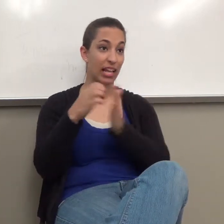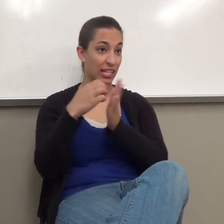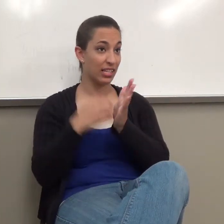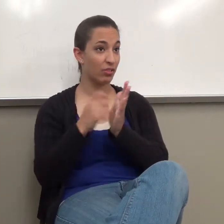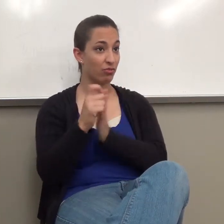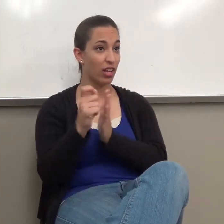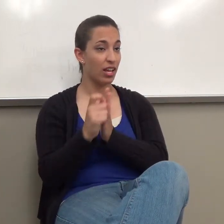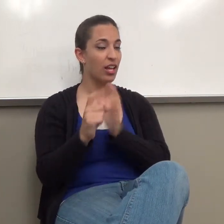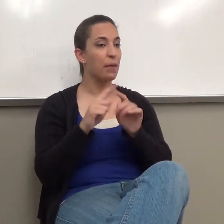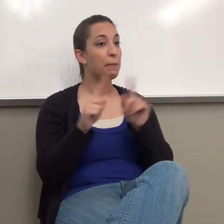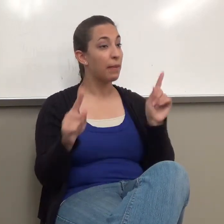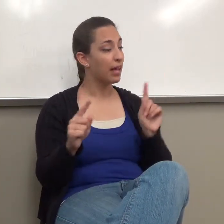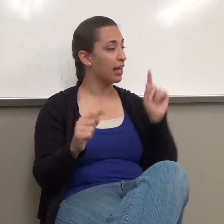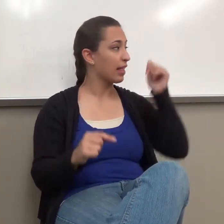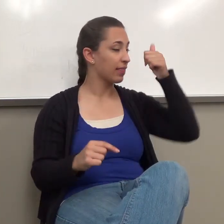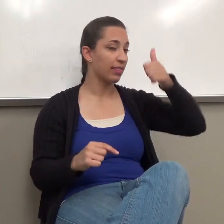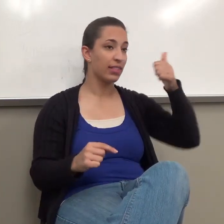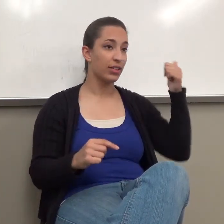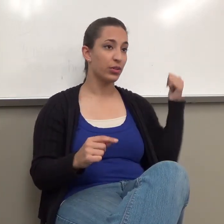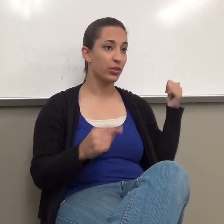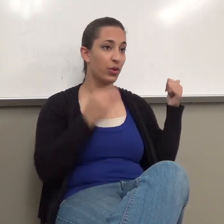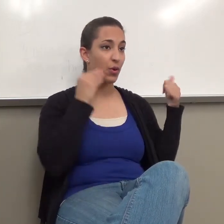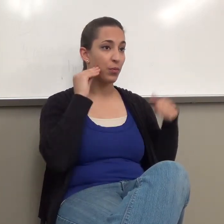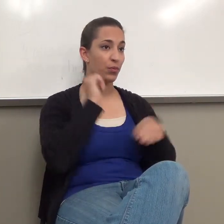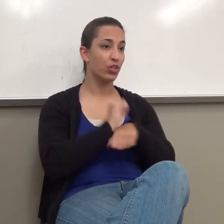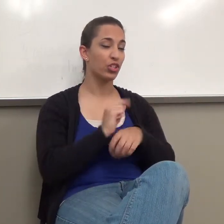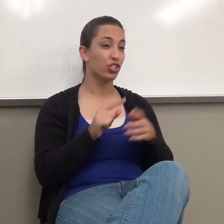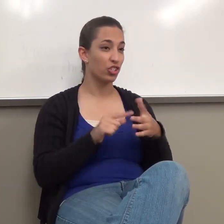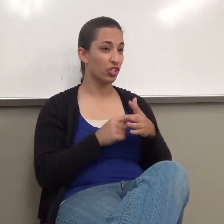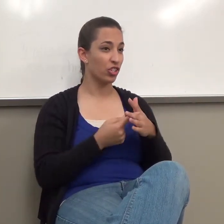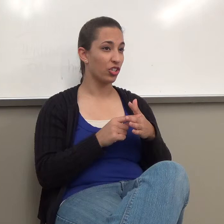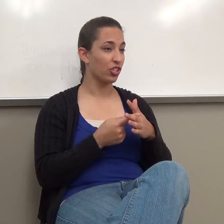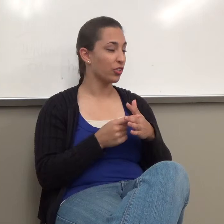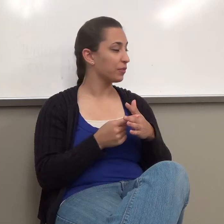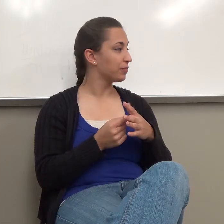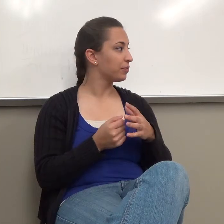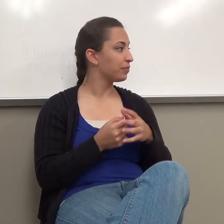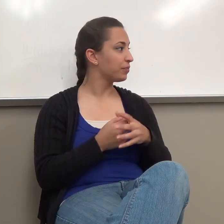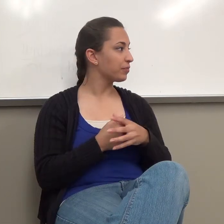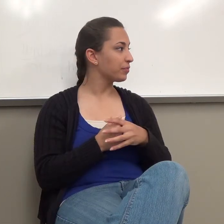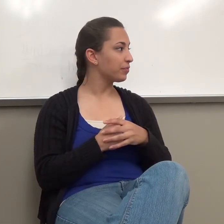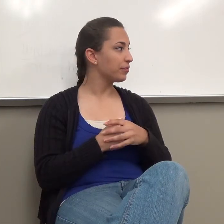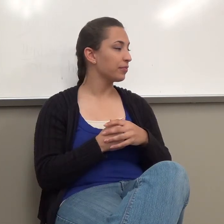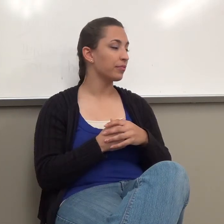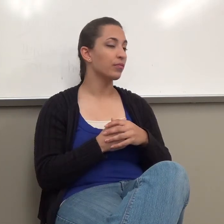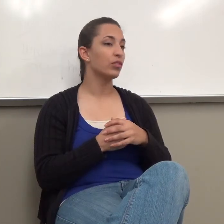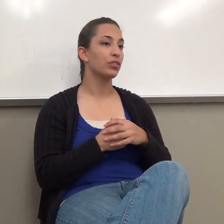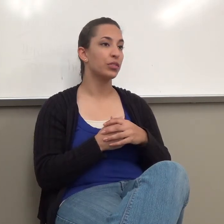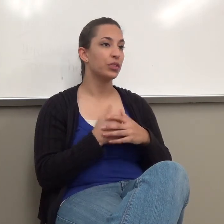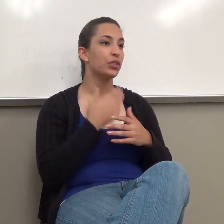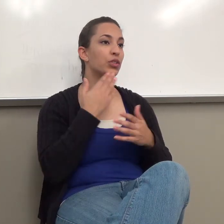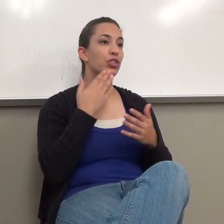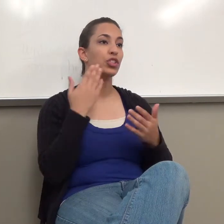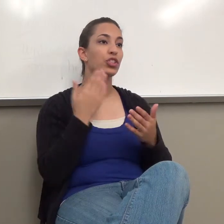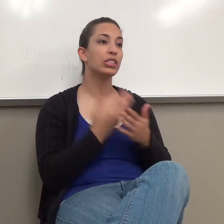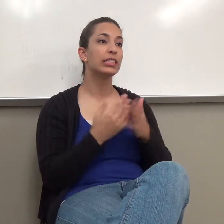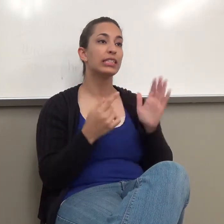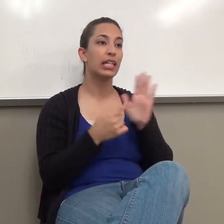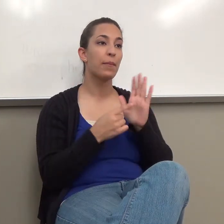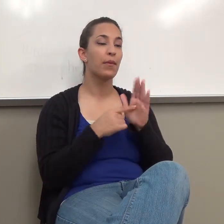that this homework started out with, is a really good example of what I'm talking about when